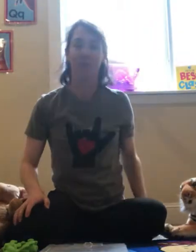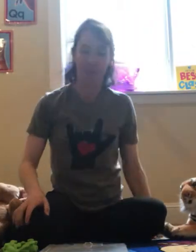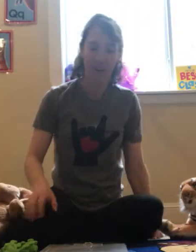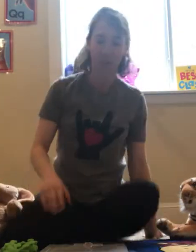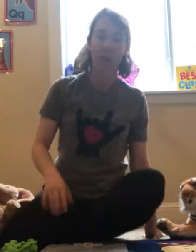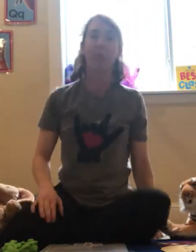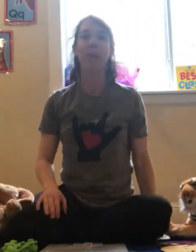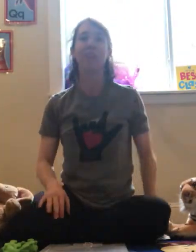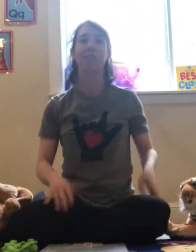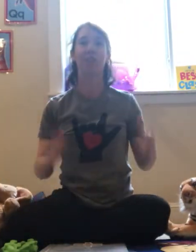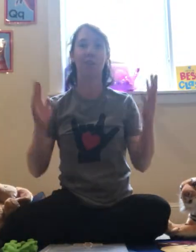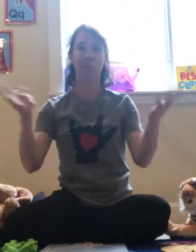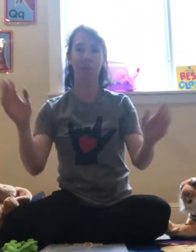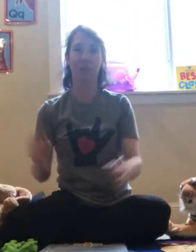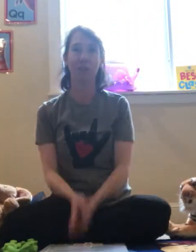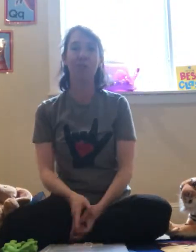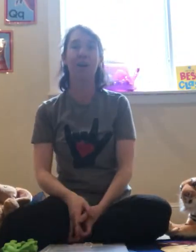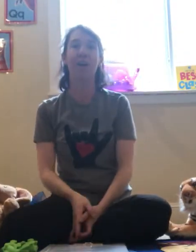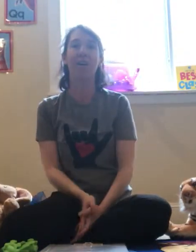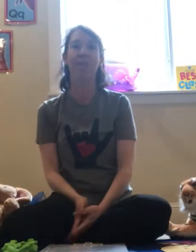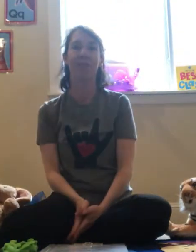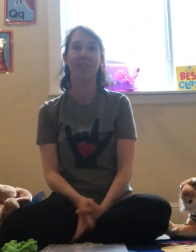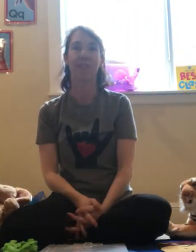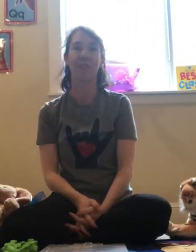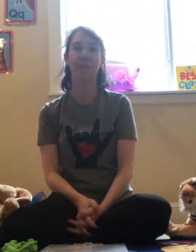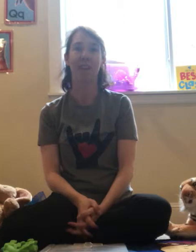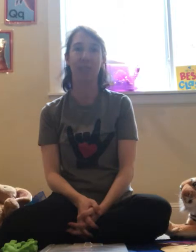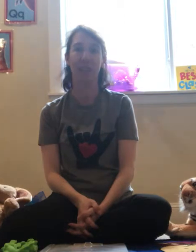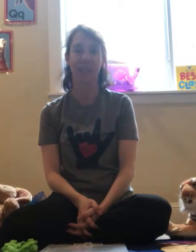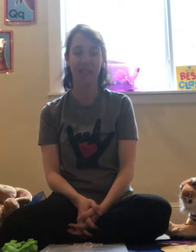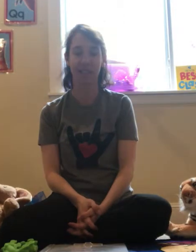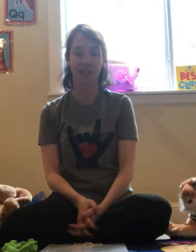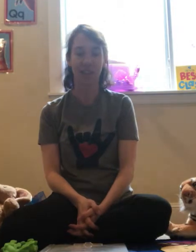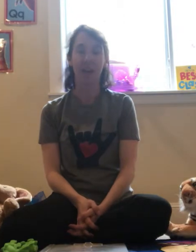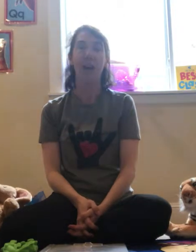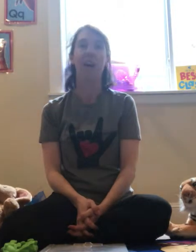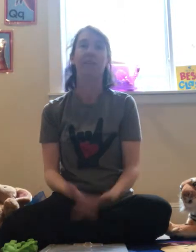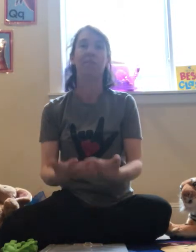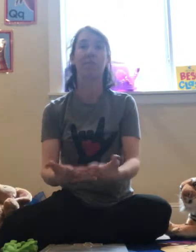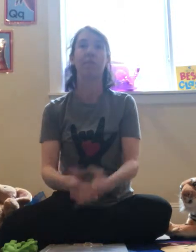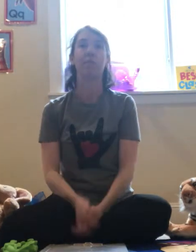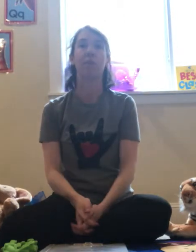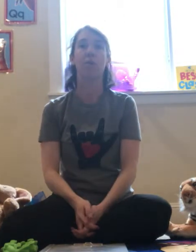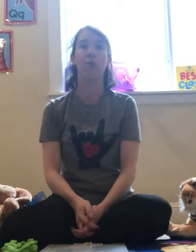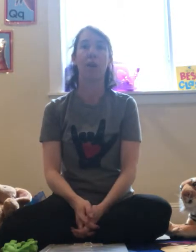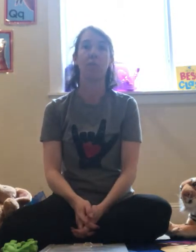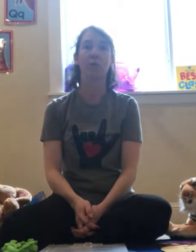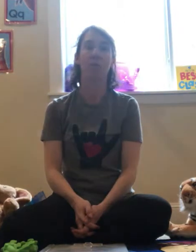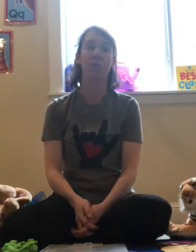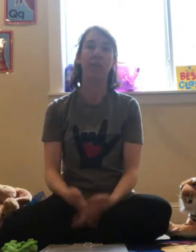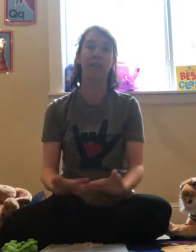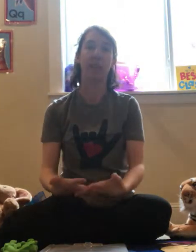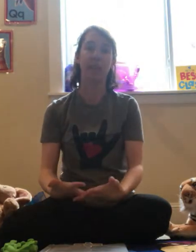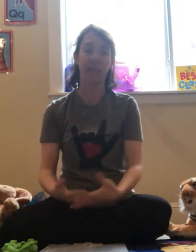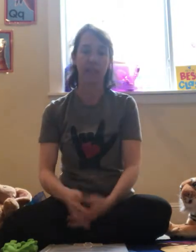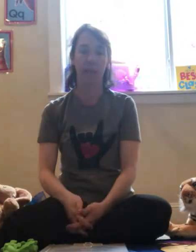All right, we are ready to start part 2 of the 45-minute lesson. This is the part where I will start with a signing tip,